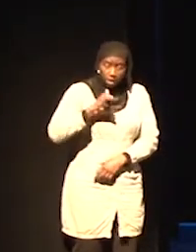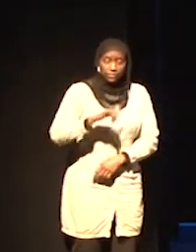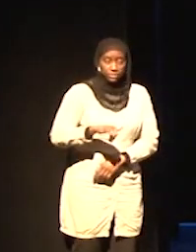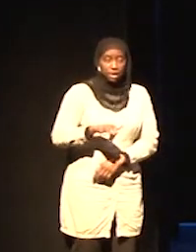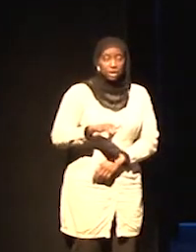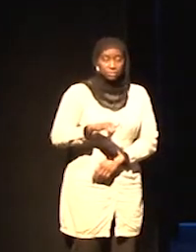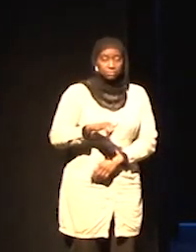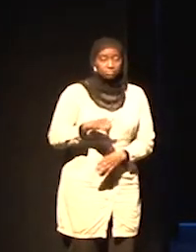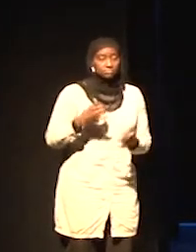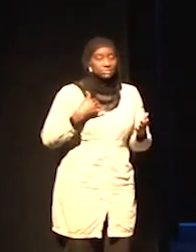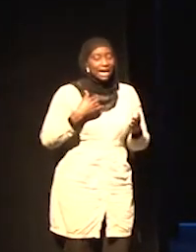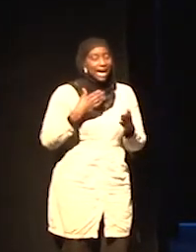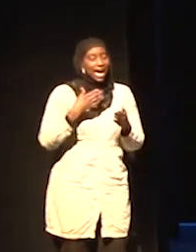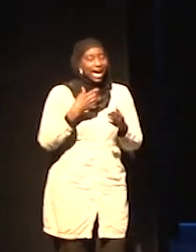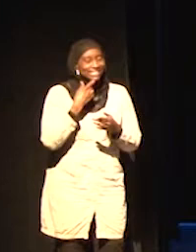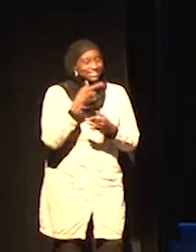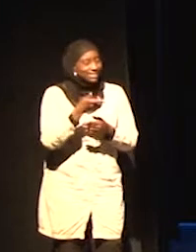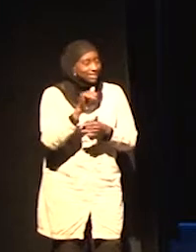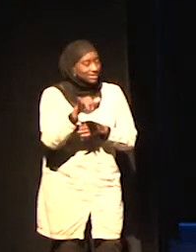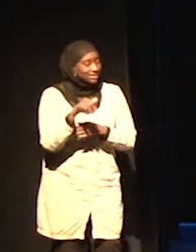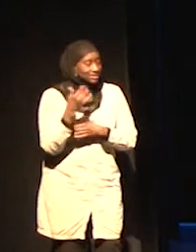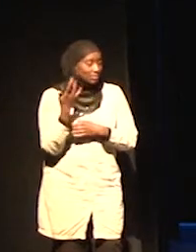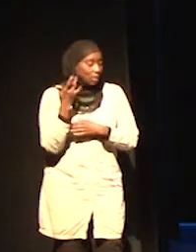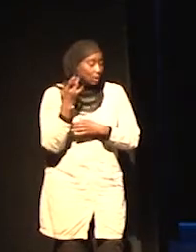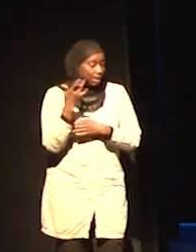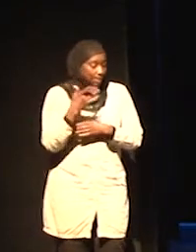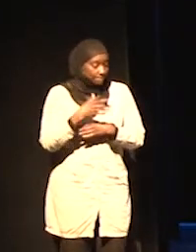I humbly share this with you,